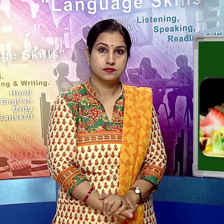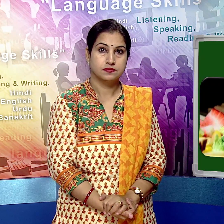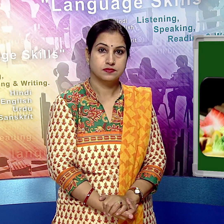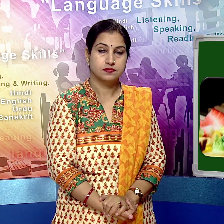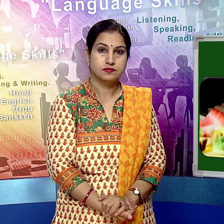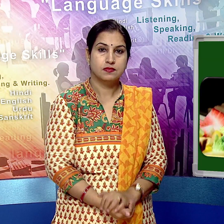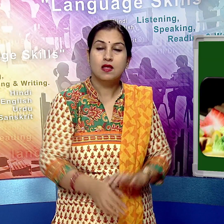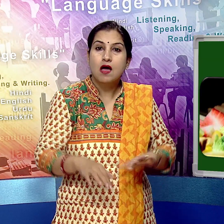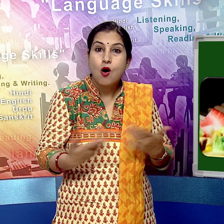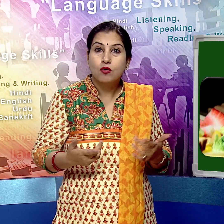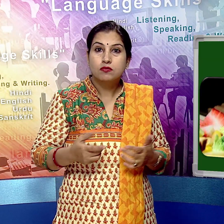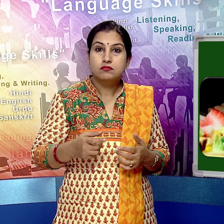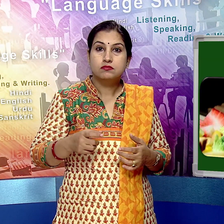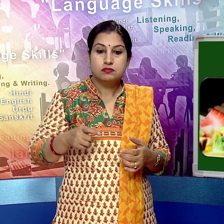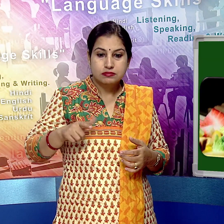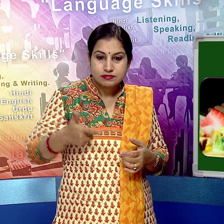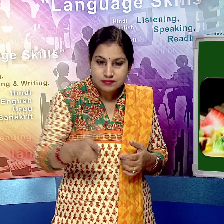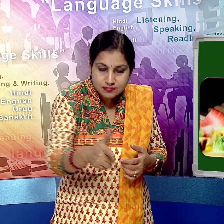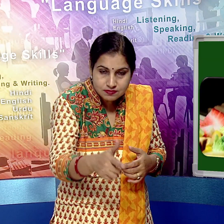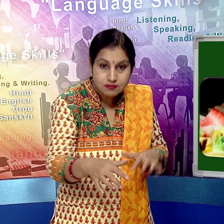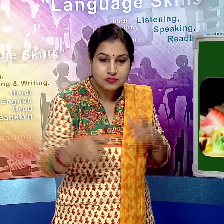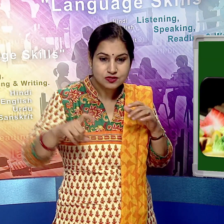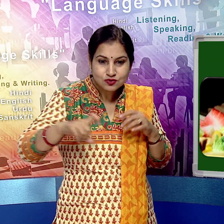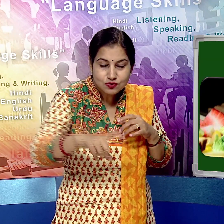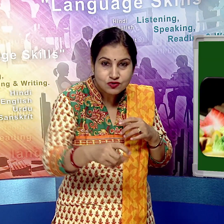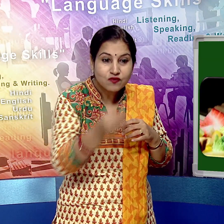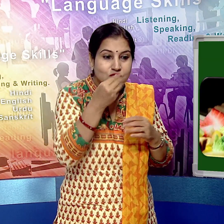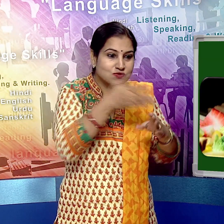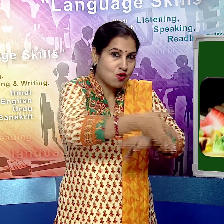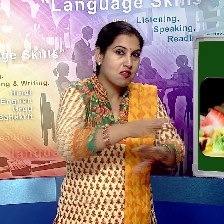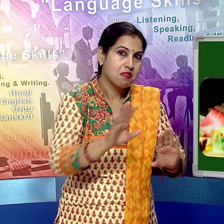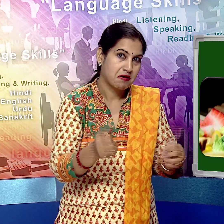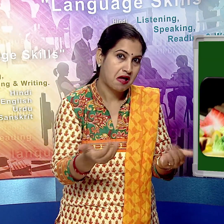how insects and rodents spoil the food.